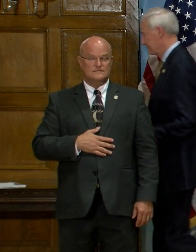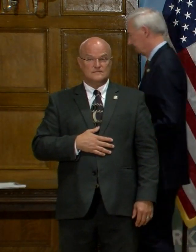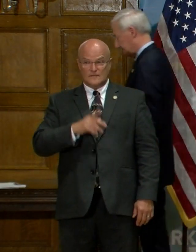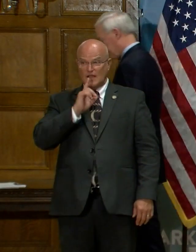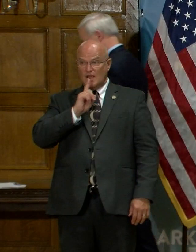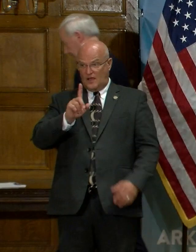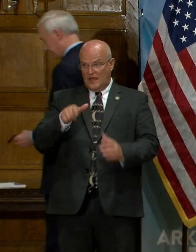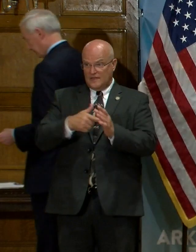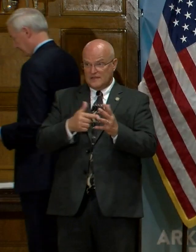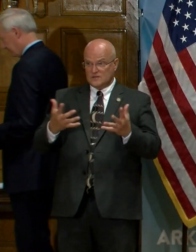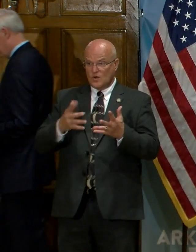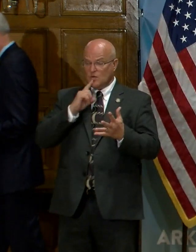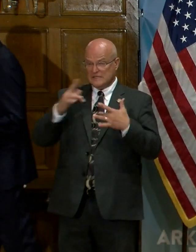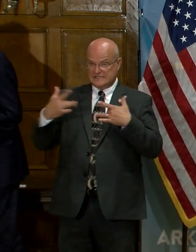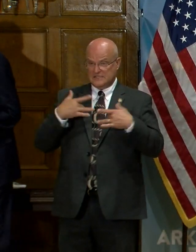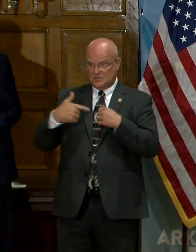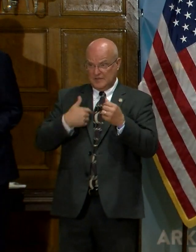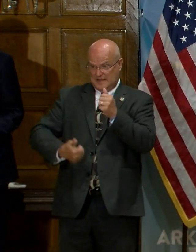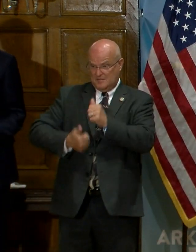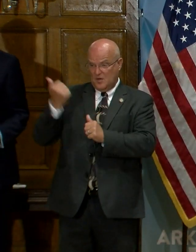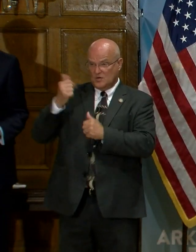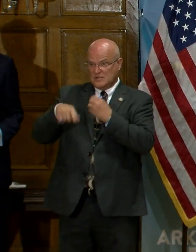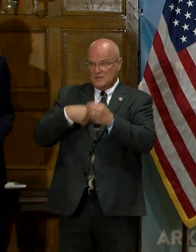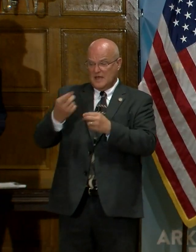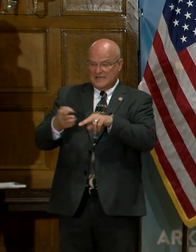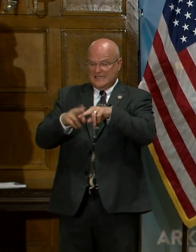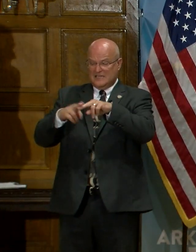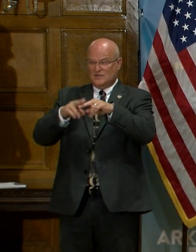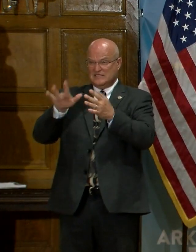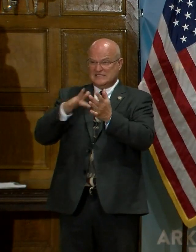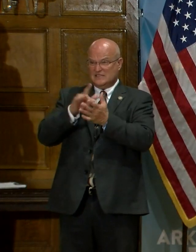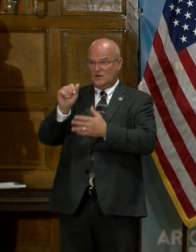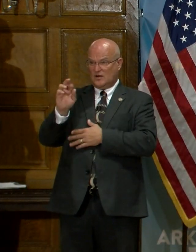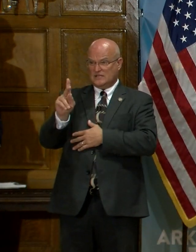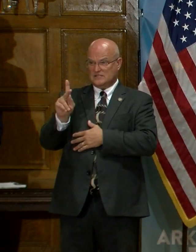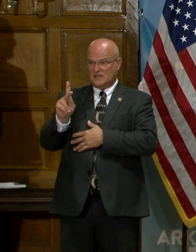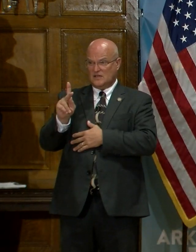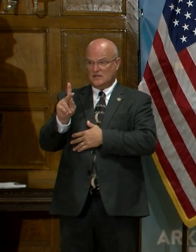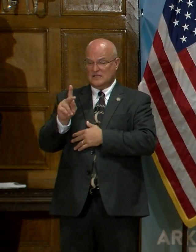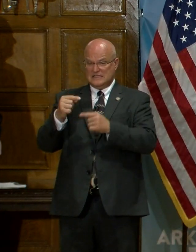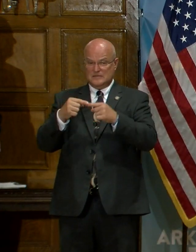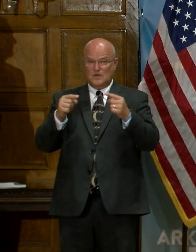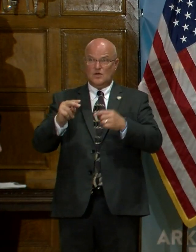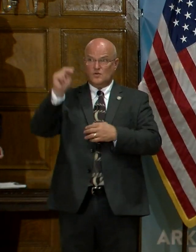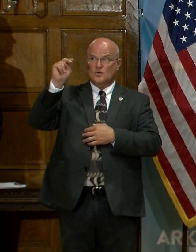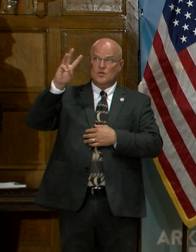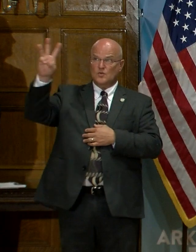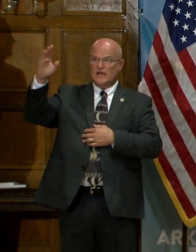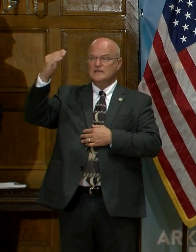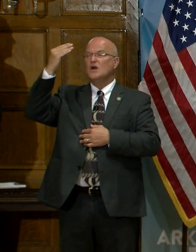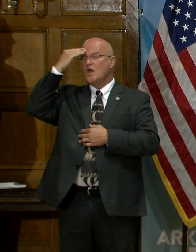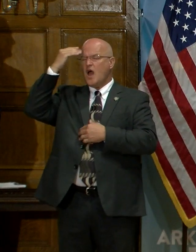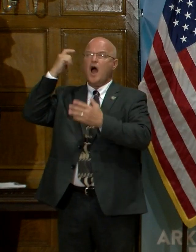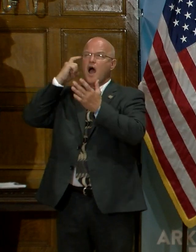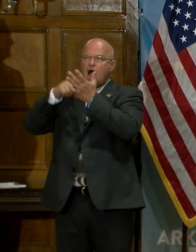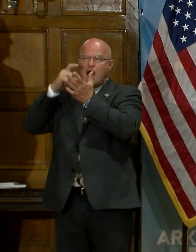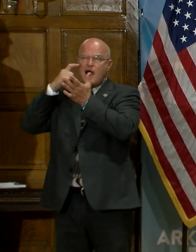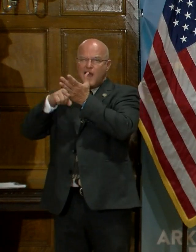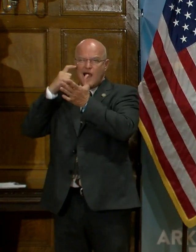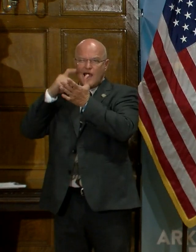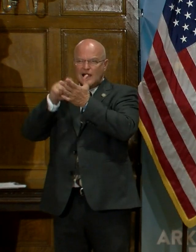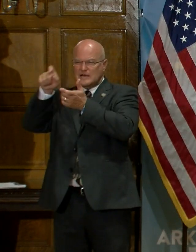Well, actually, this is what really concerns me the most about our increase in Central Arkansas, as opposed to Northwest, where we could